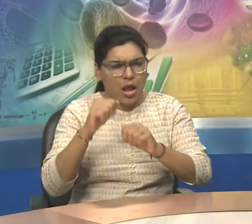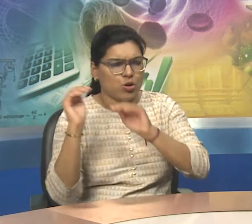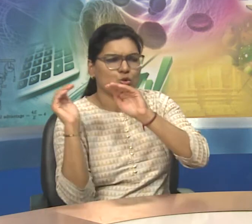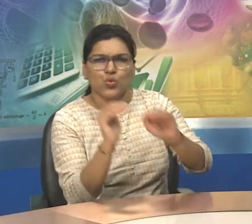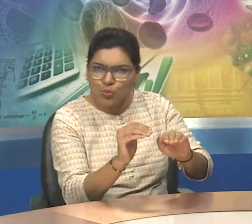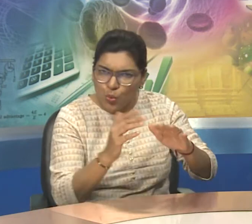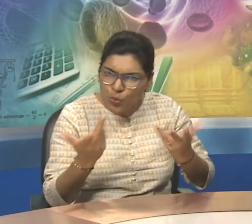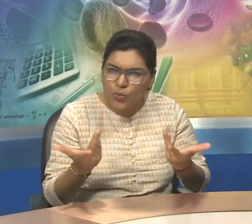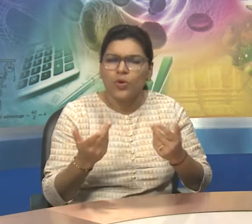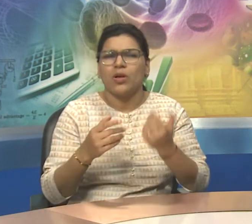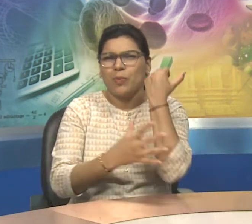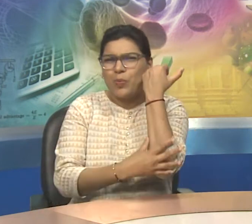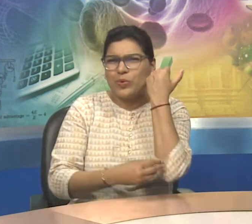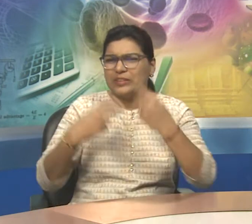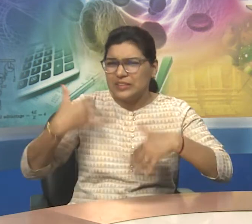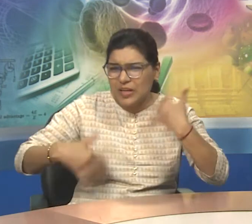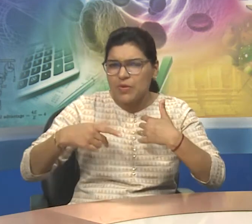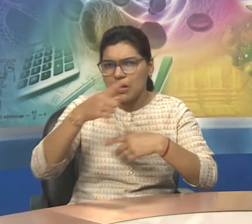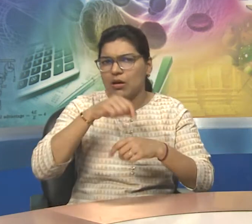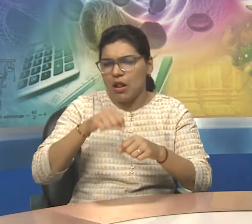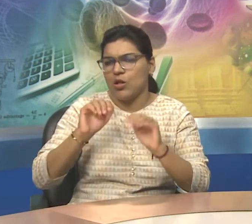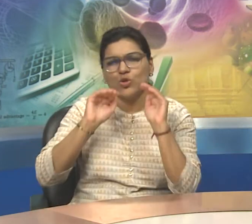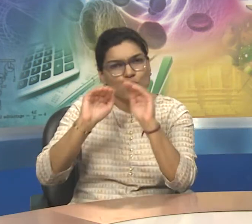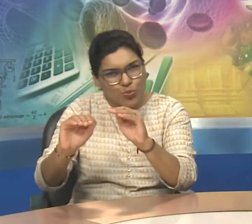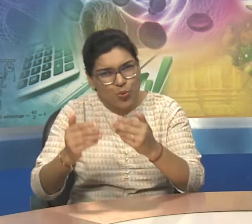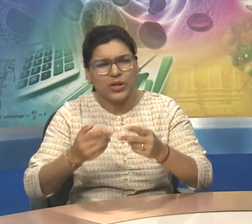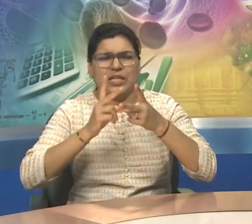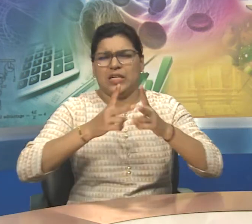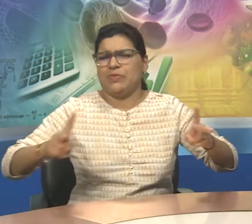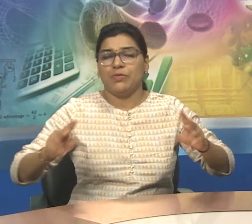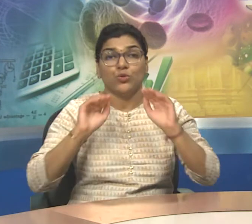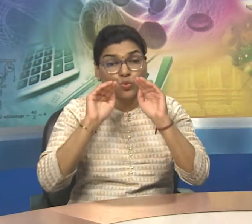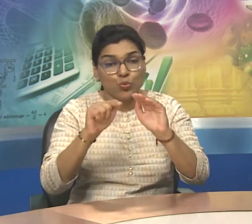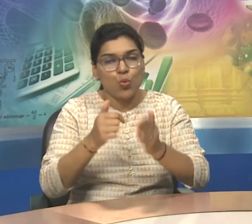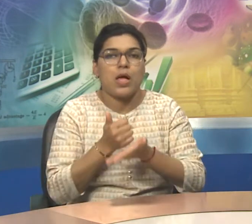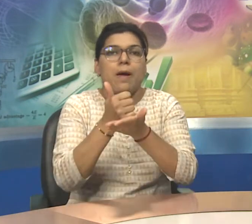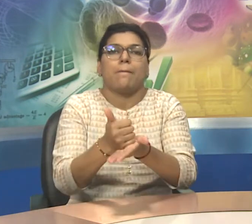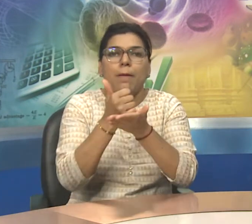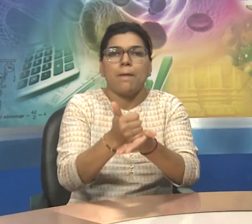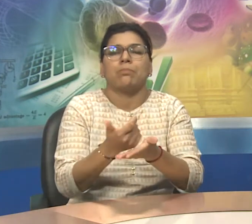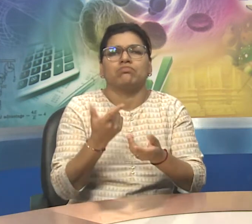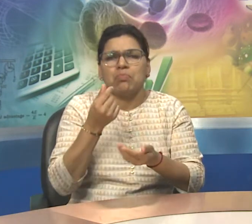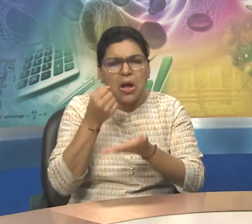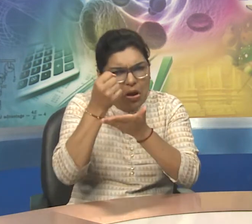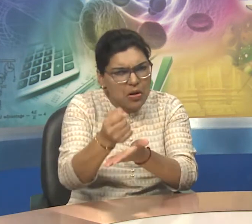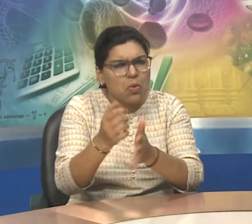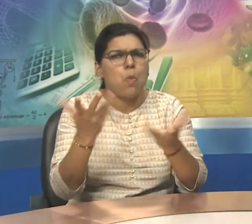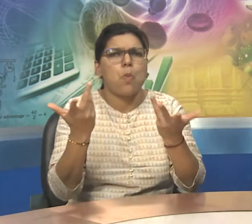society, people or any other thing.